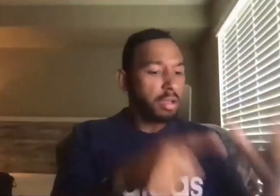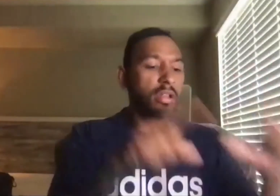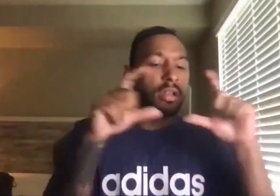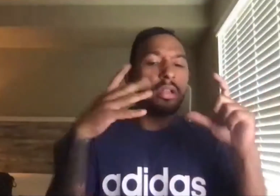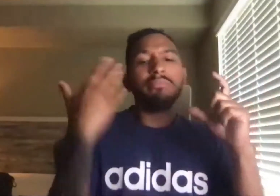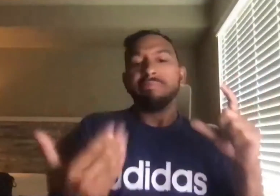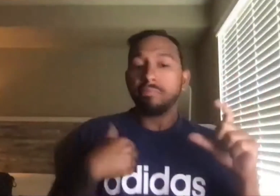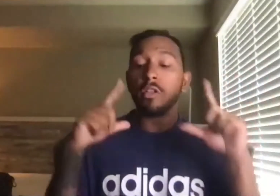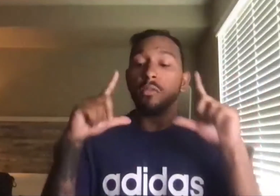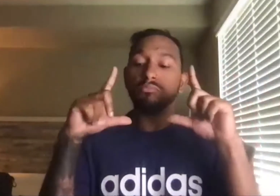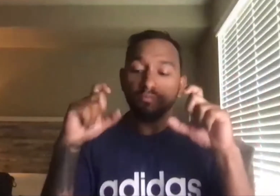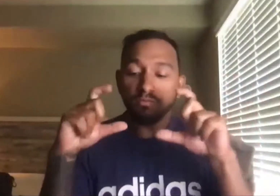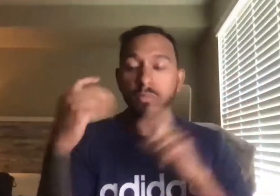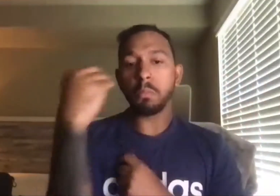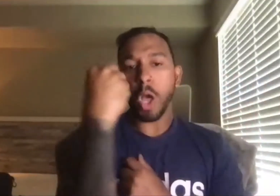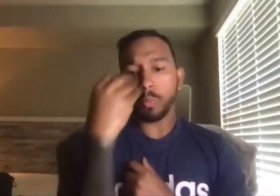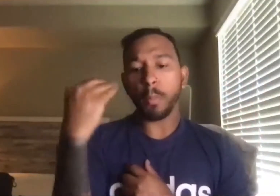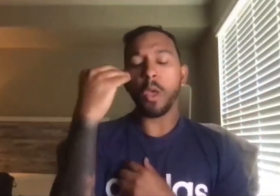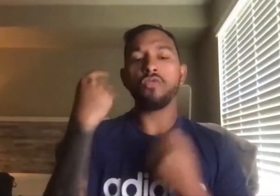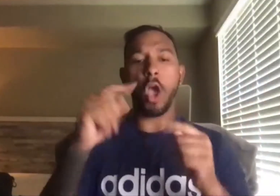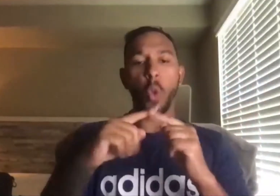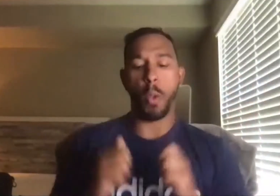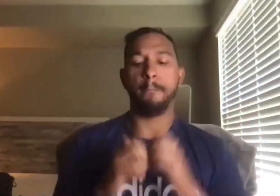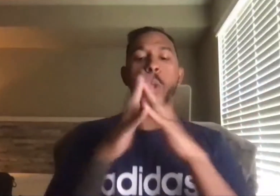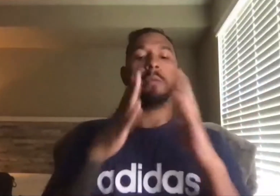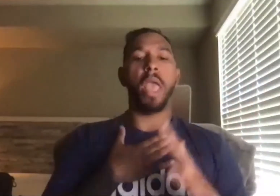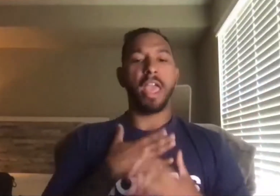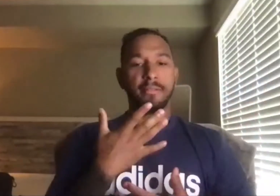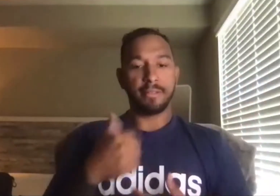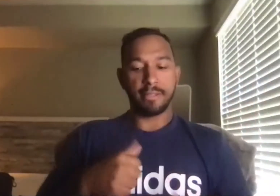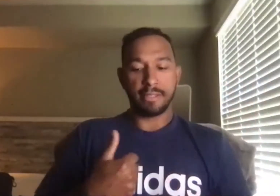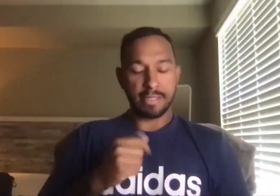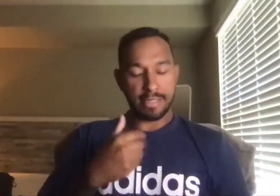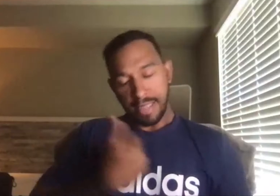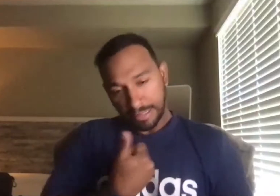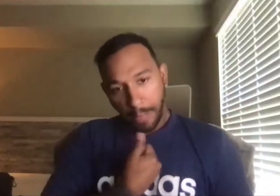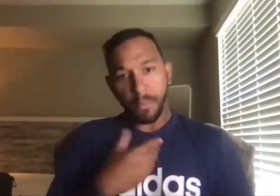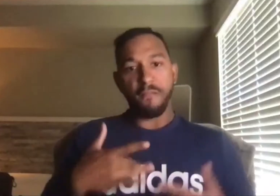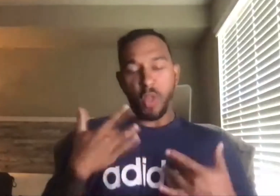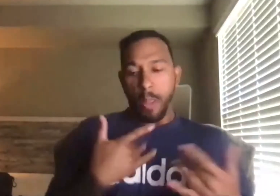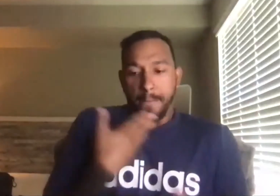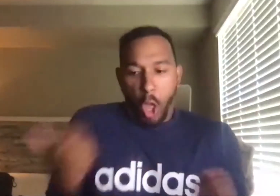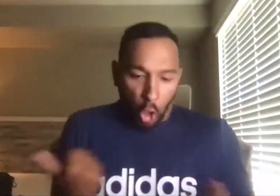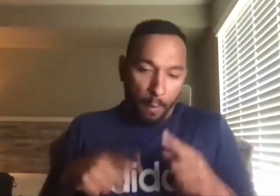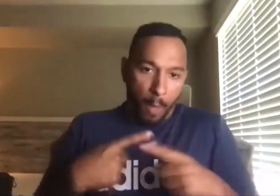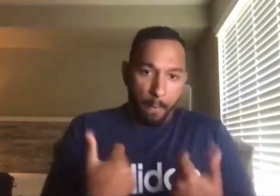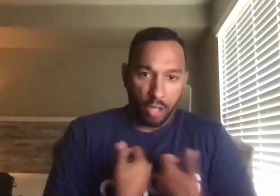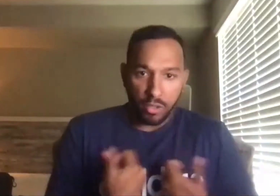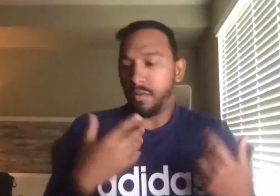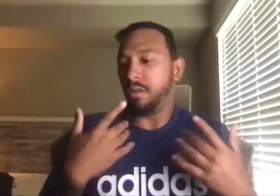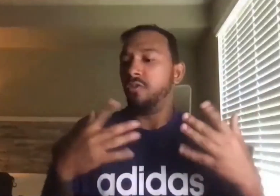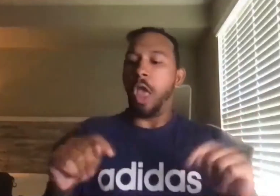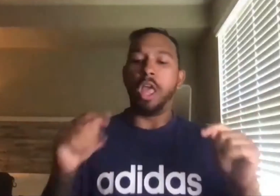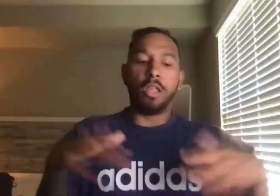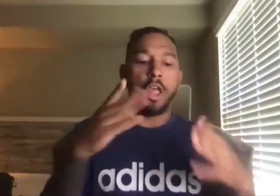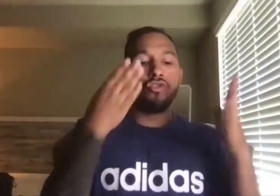I felt torn. I fell deeper into a depression. In an attempt to find my way out, I picked up a camera. I took pictures of